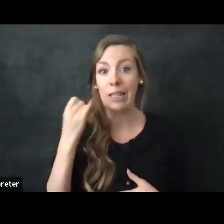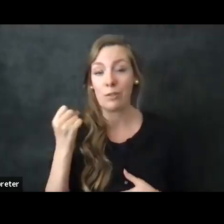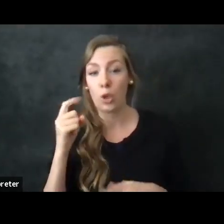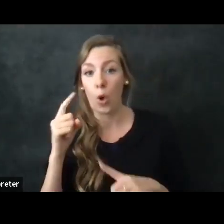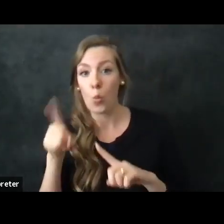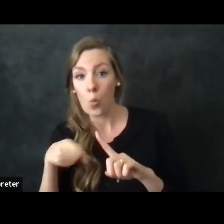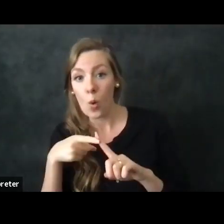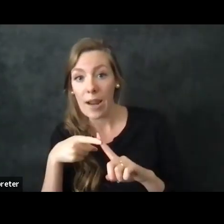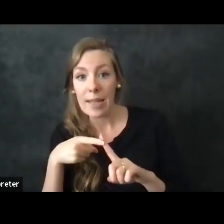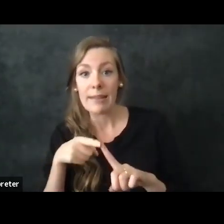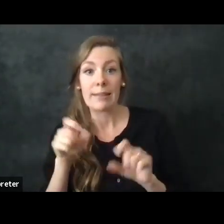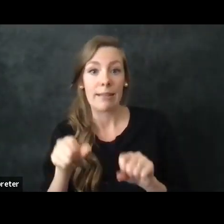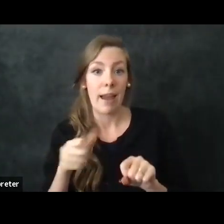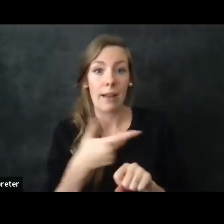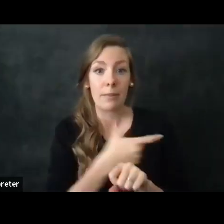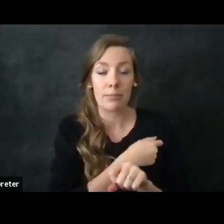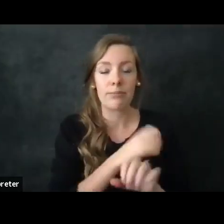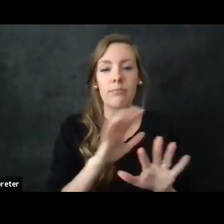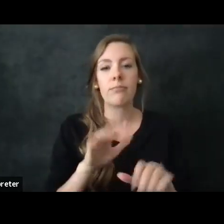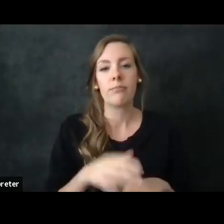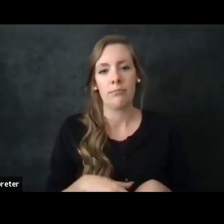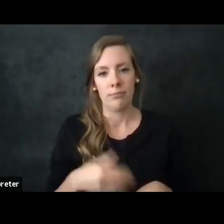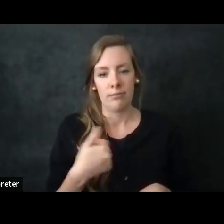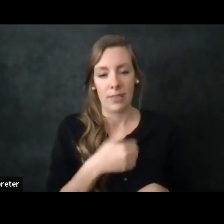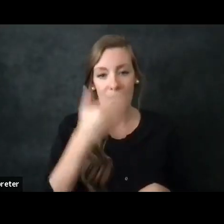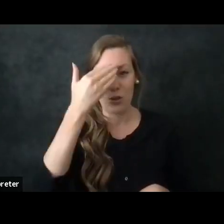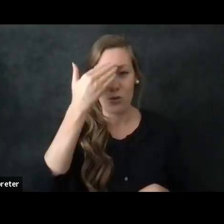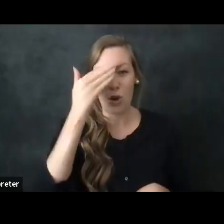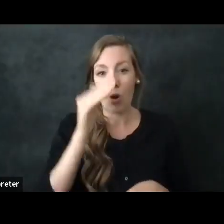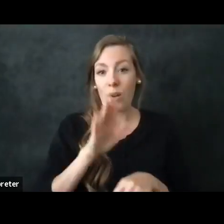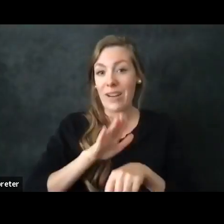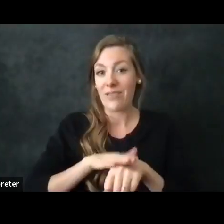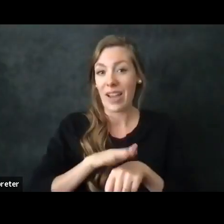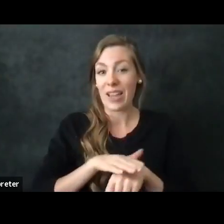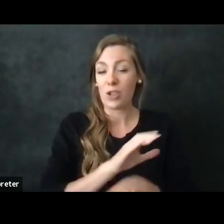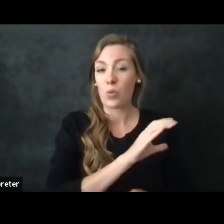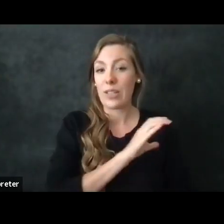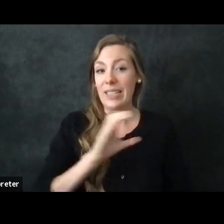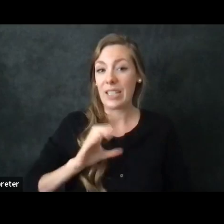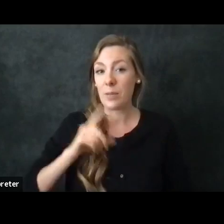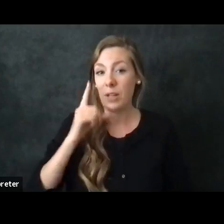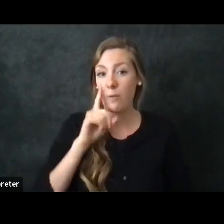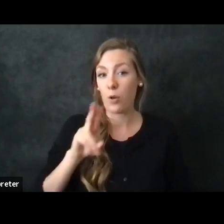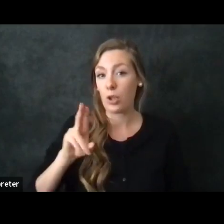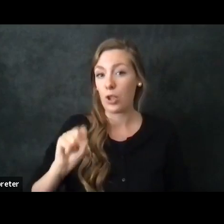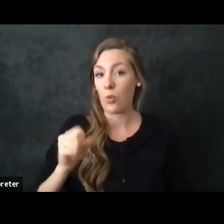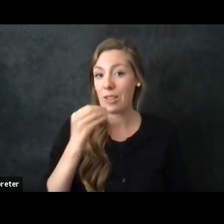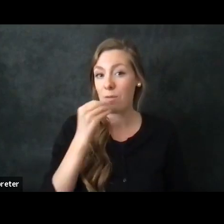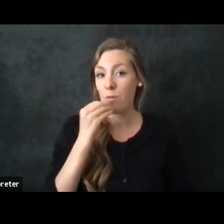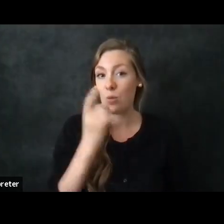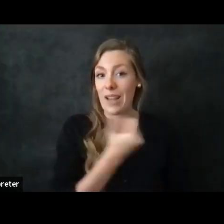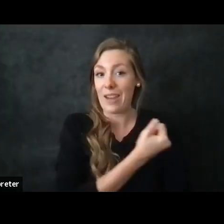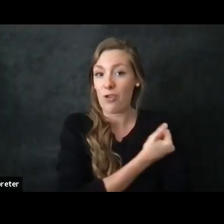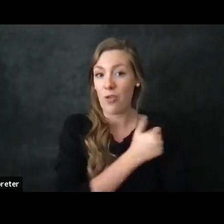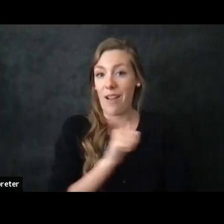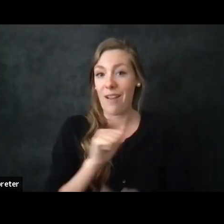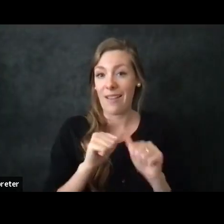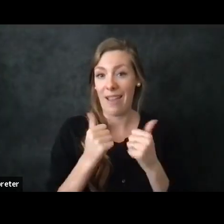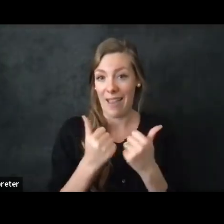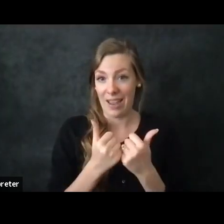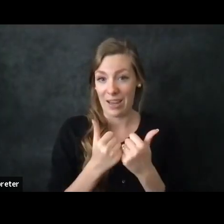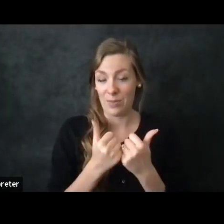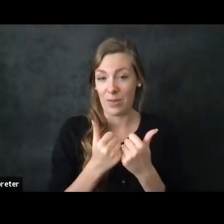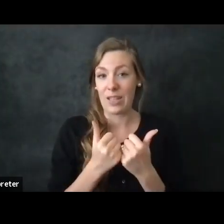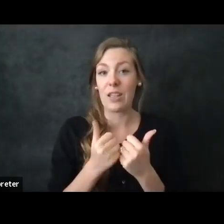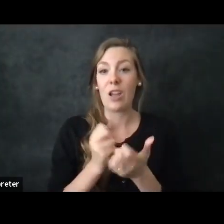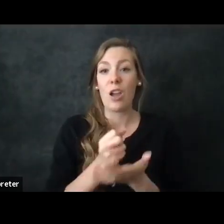might be able to get one. As you may know, an advisory committee for the U.S. Food and Drug Administration last week approved